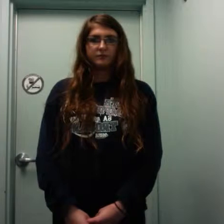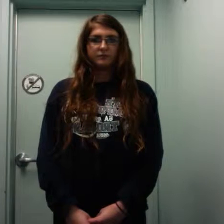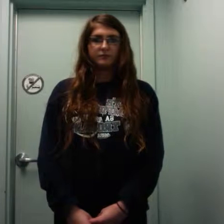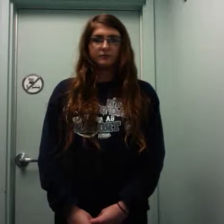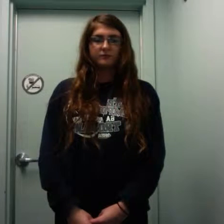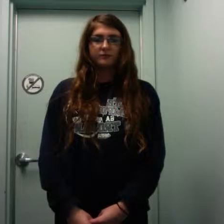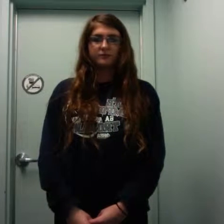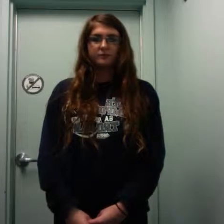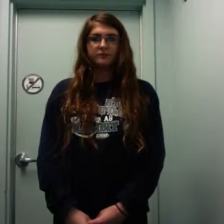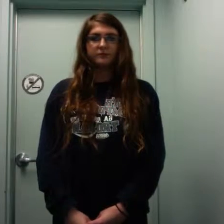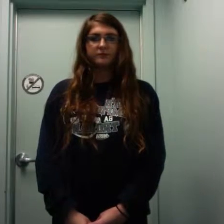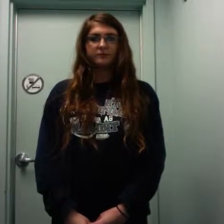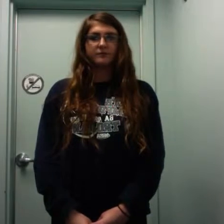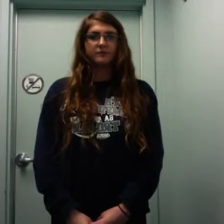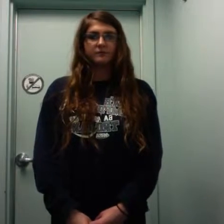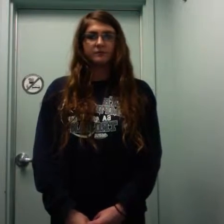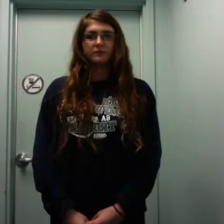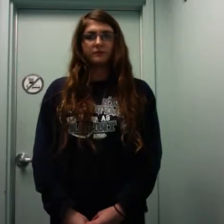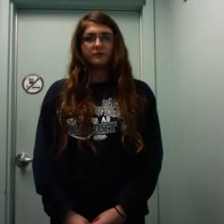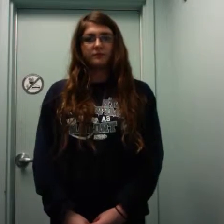want advertised in the paper.